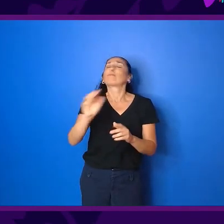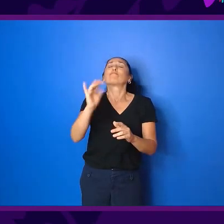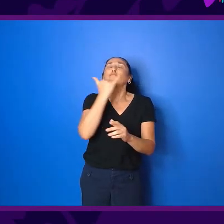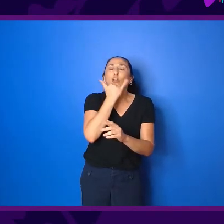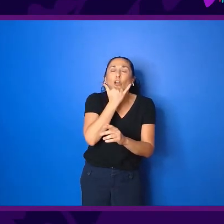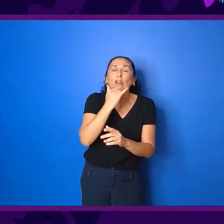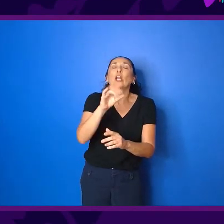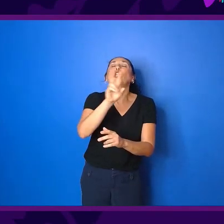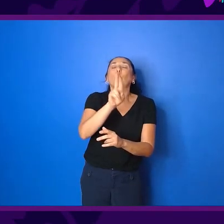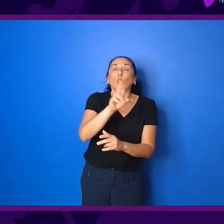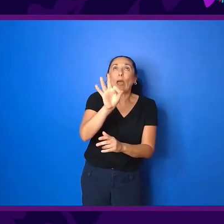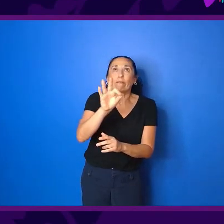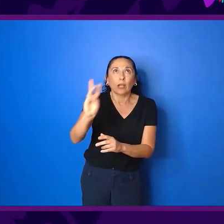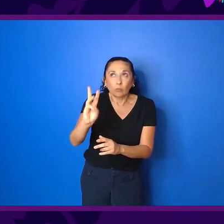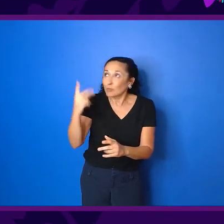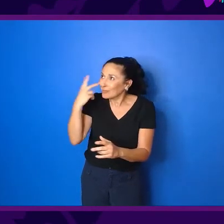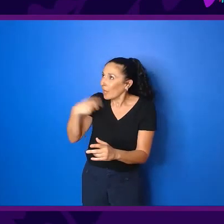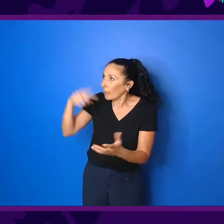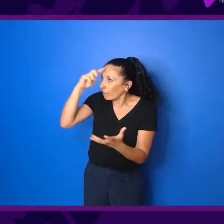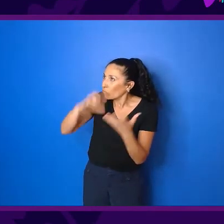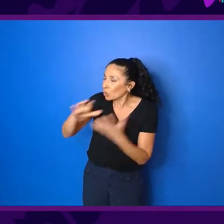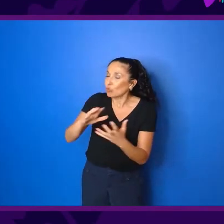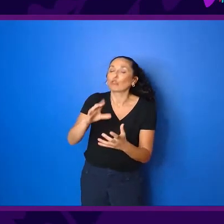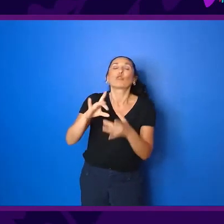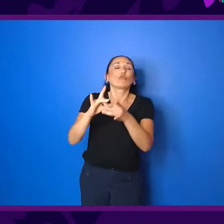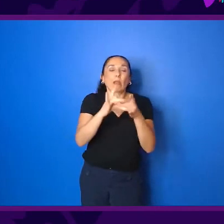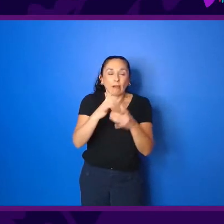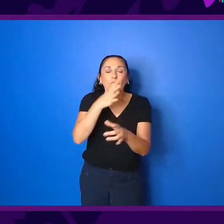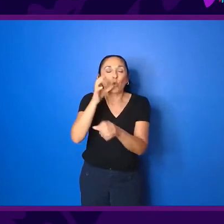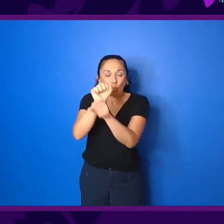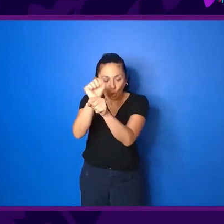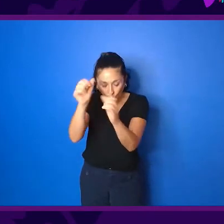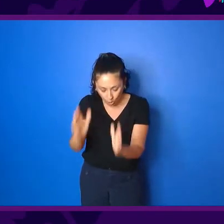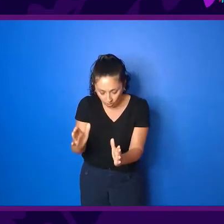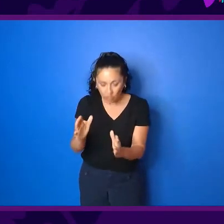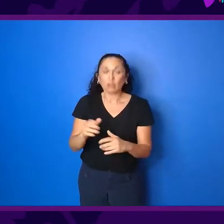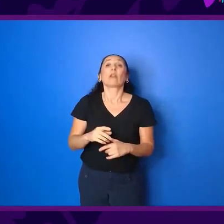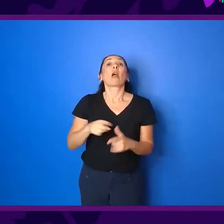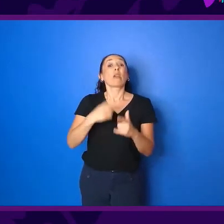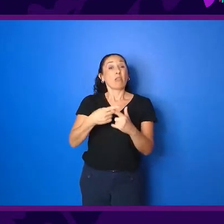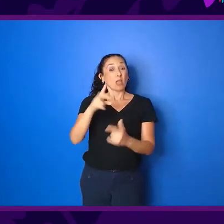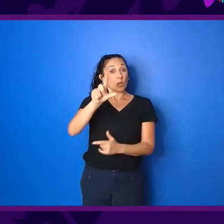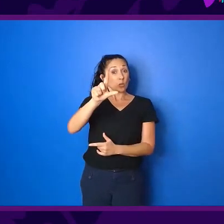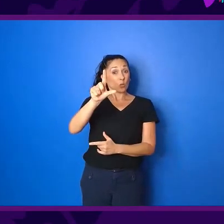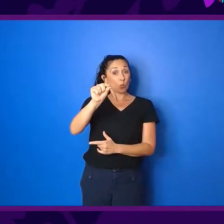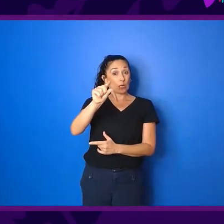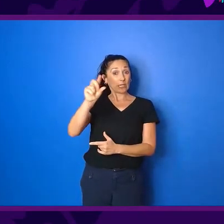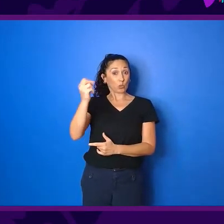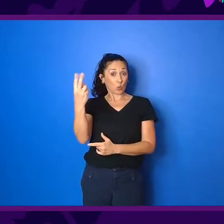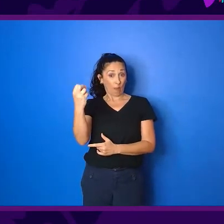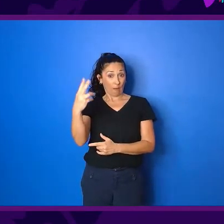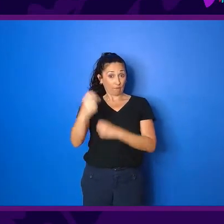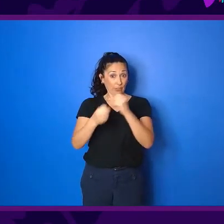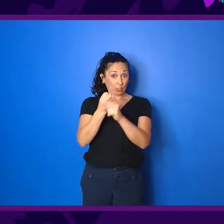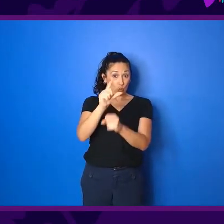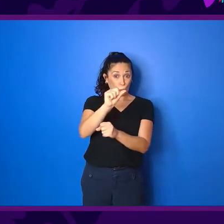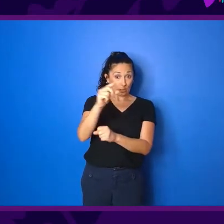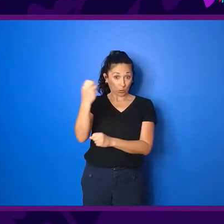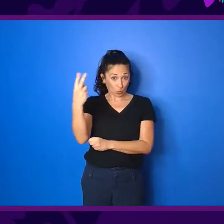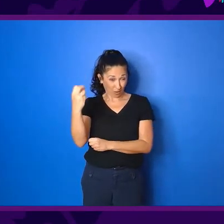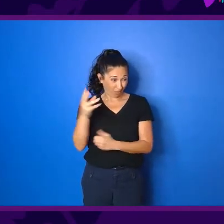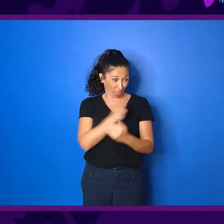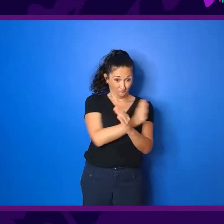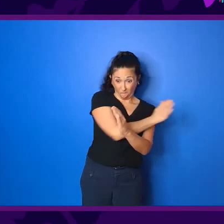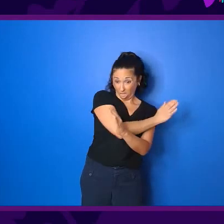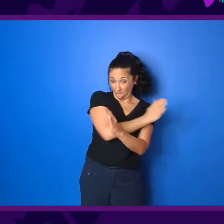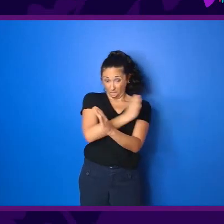UFW. See what I'm telling you? I can't get all the letters straight. And then in 2012, I don't know what she was doing with all this time in between